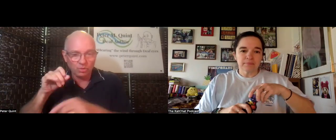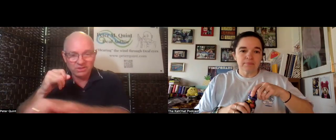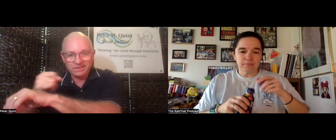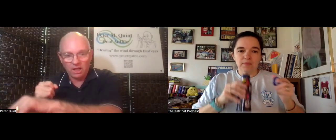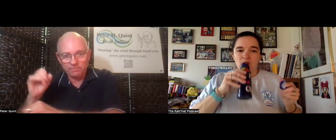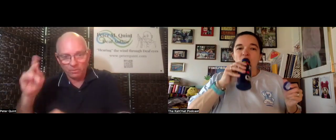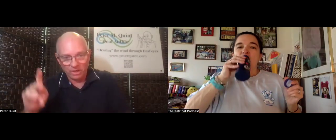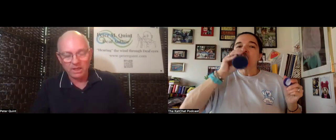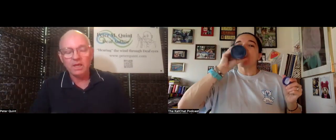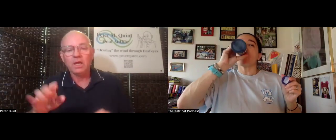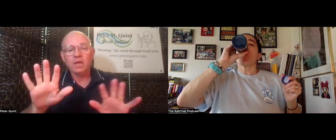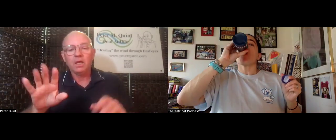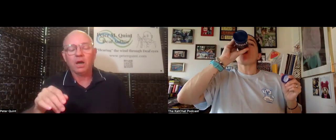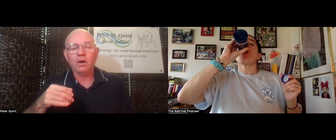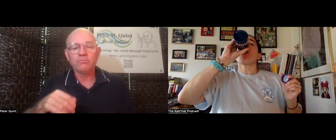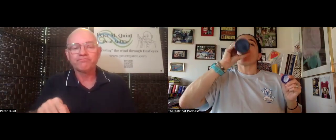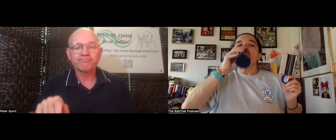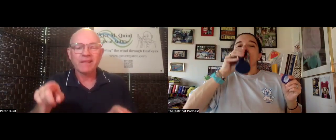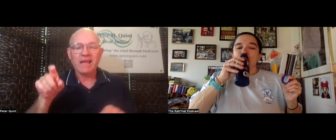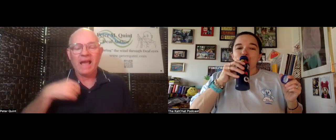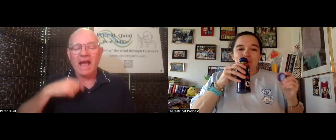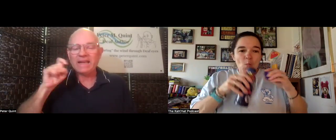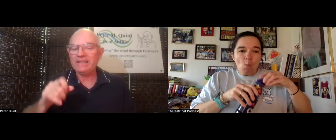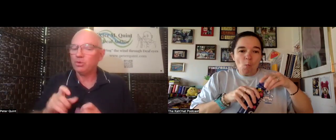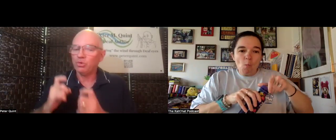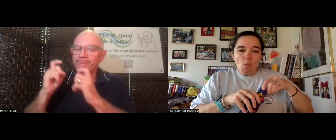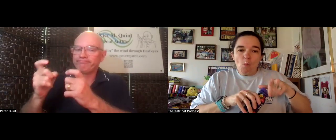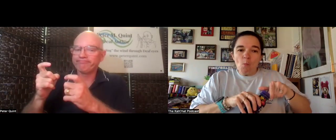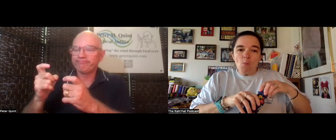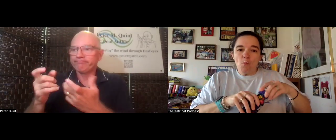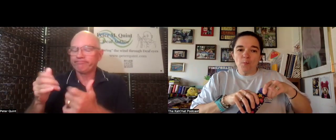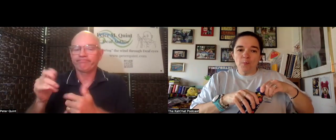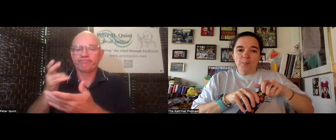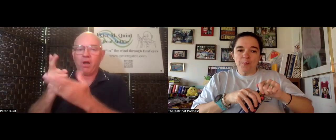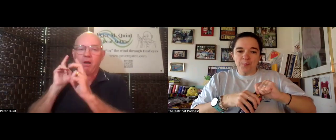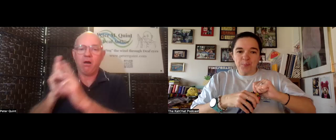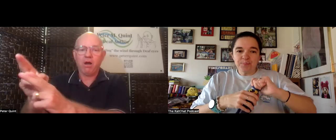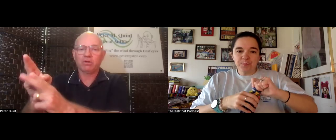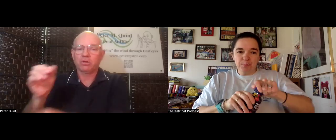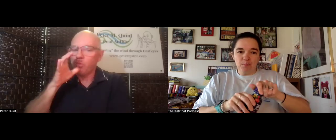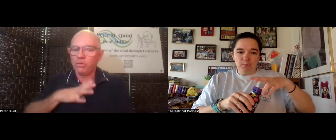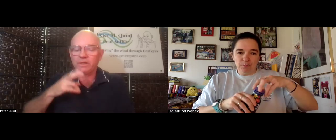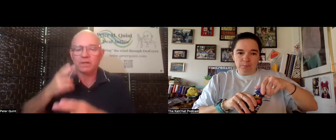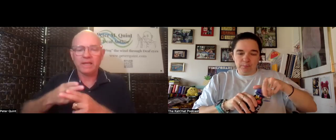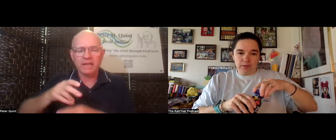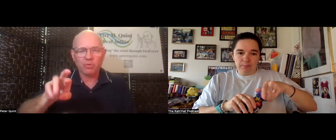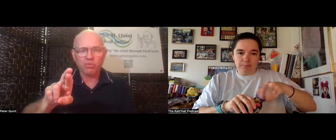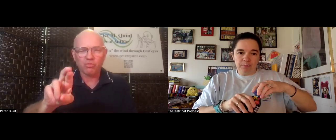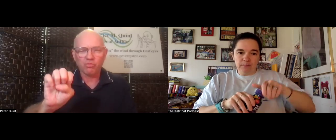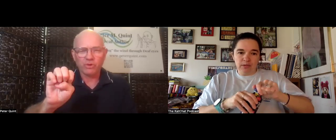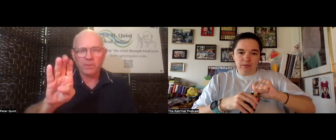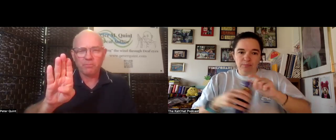Amy to Theta. Okay, um, I need to honor a woman